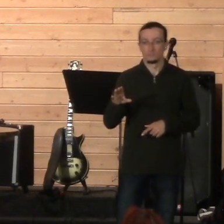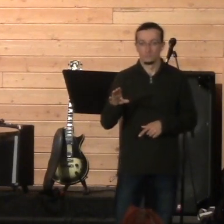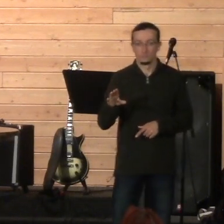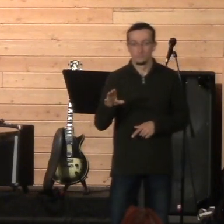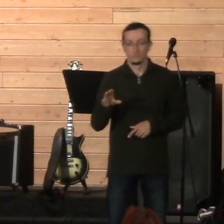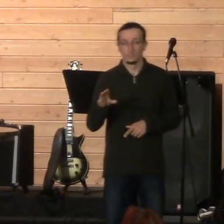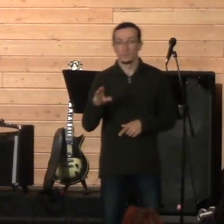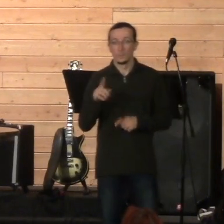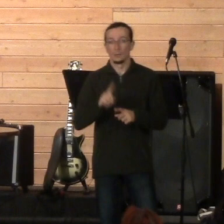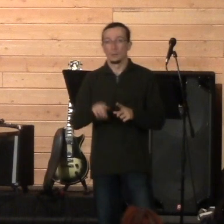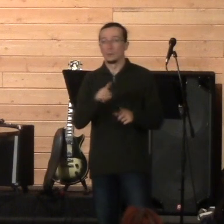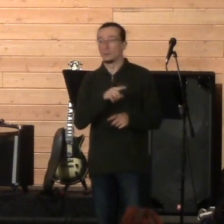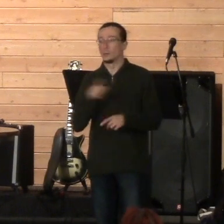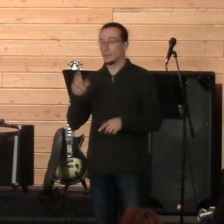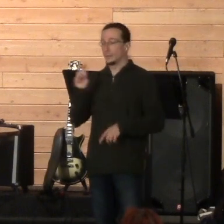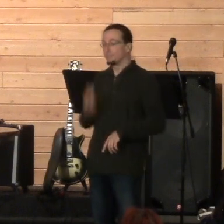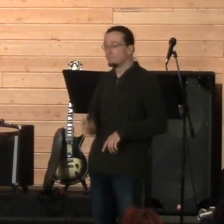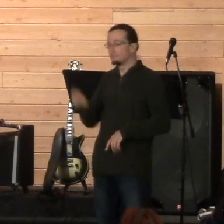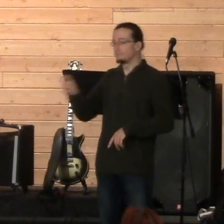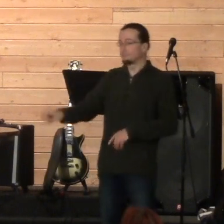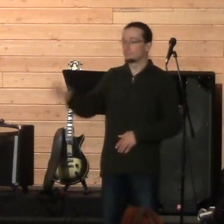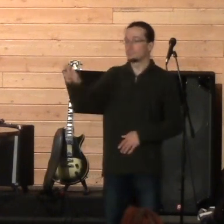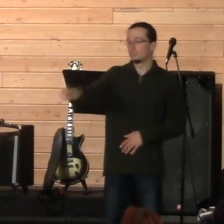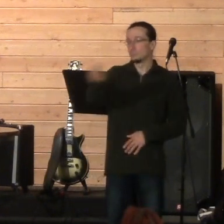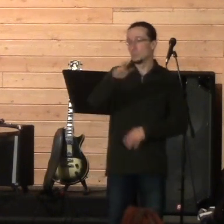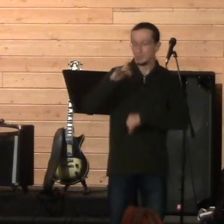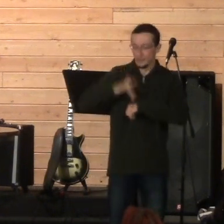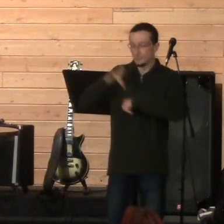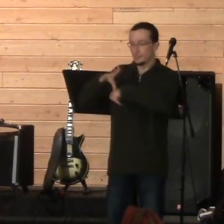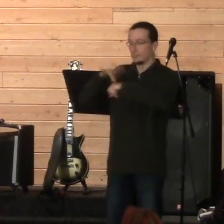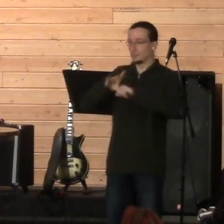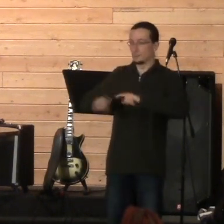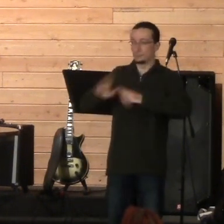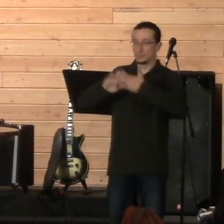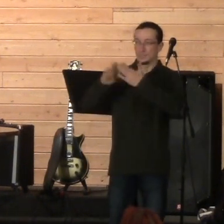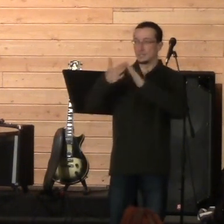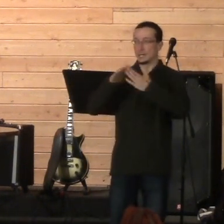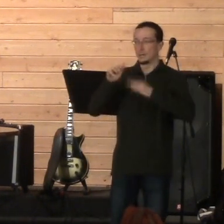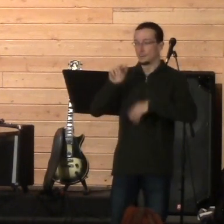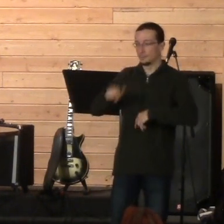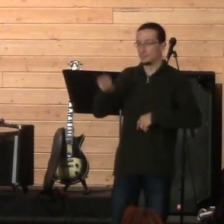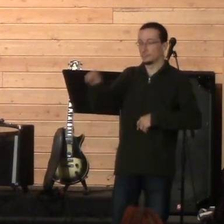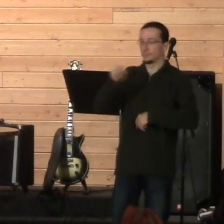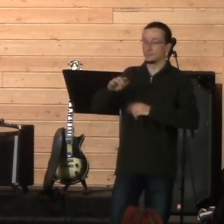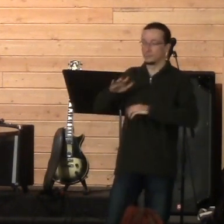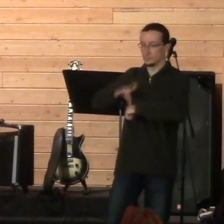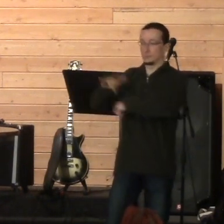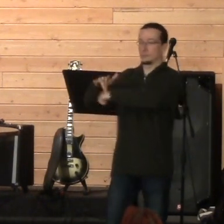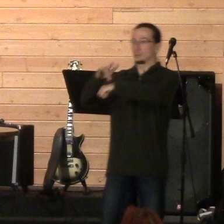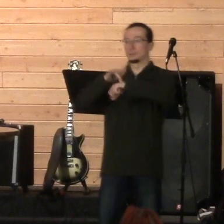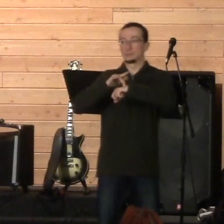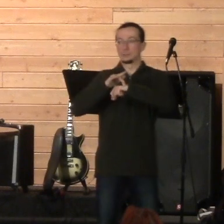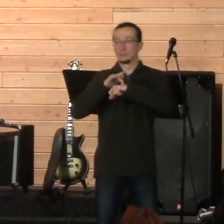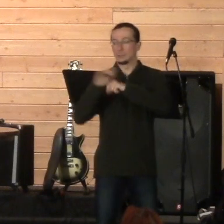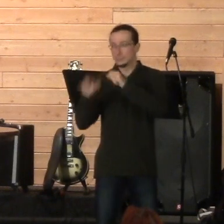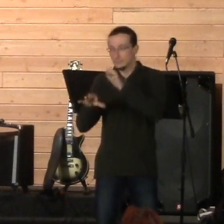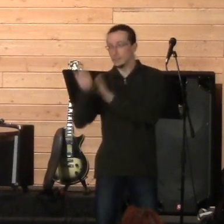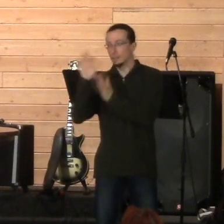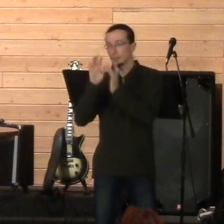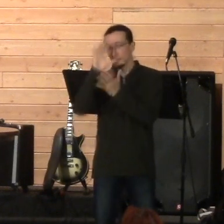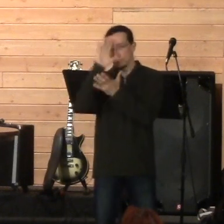And he's stopping off at these towns and these cities on his way to Jerusalem. And he's seeking out the believers there in these